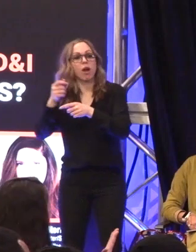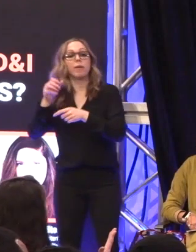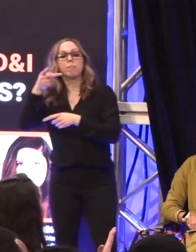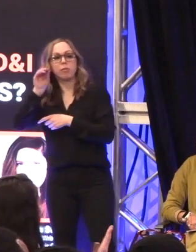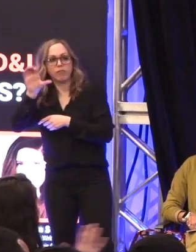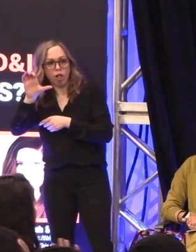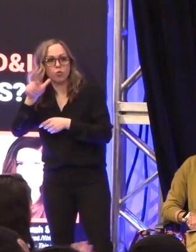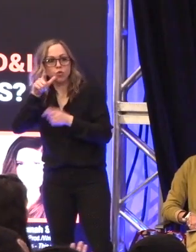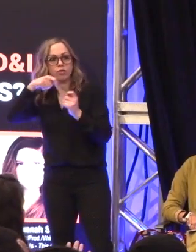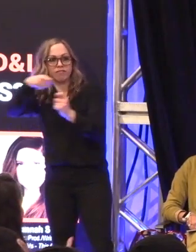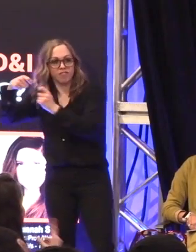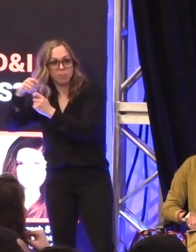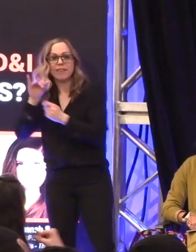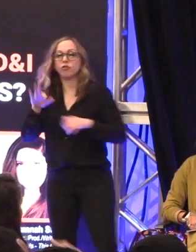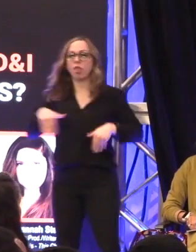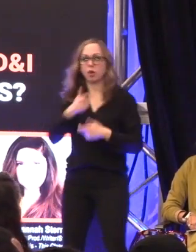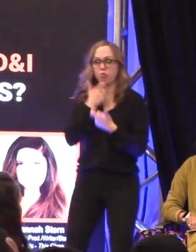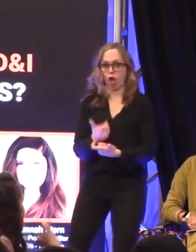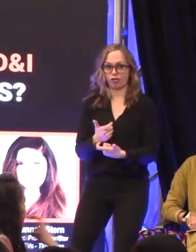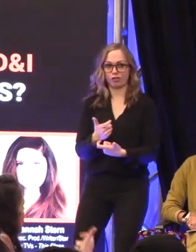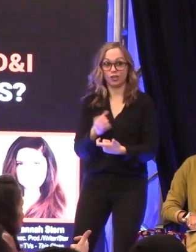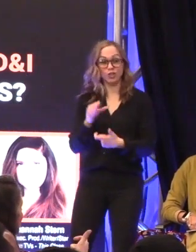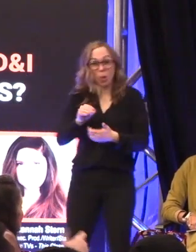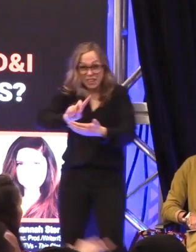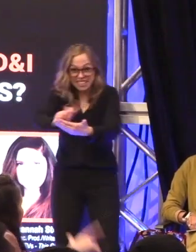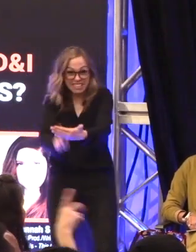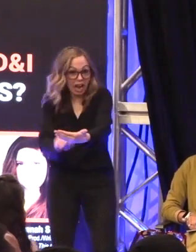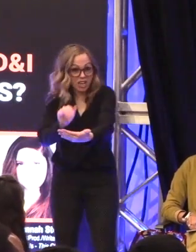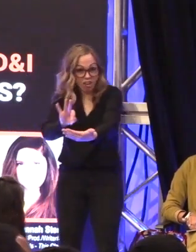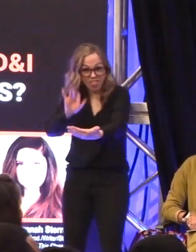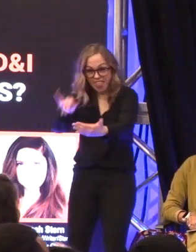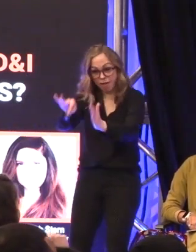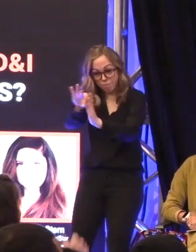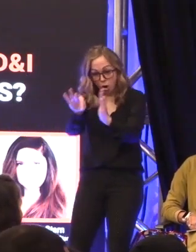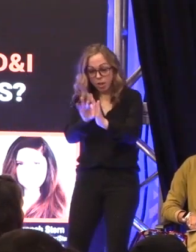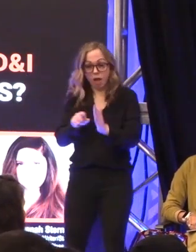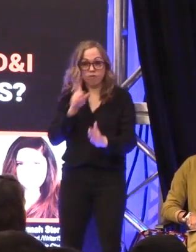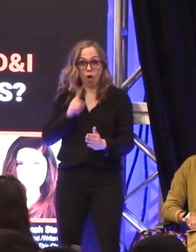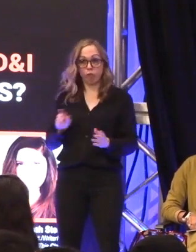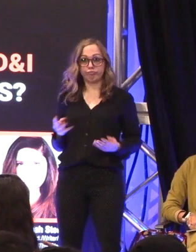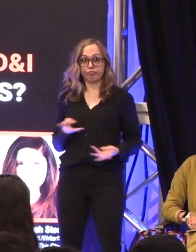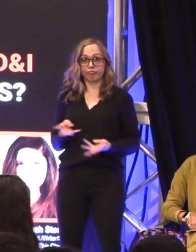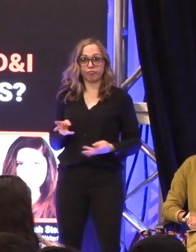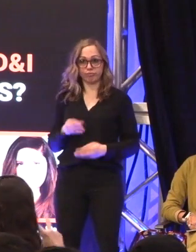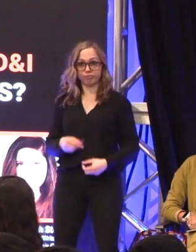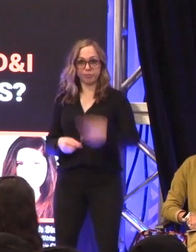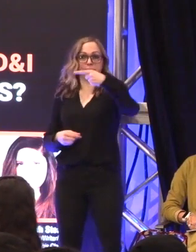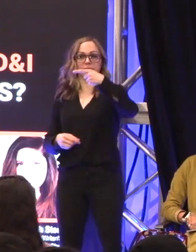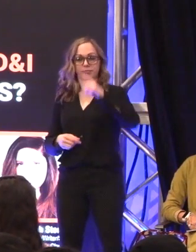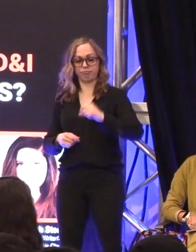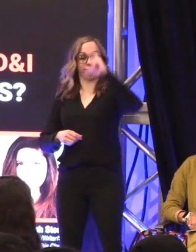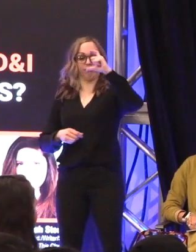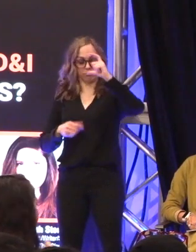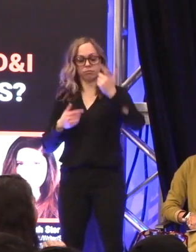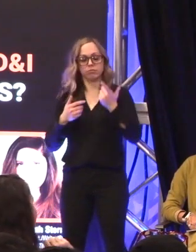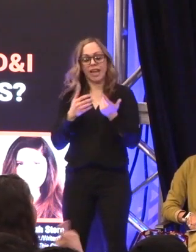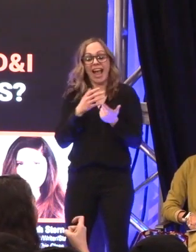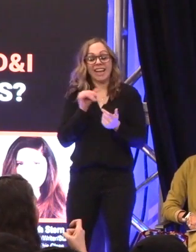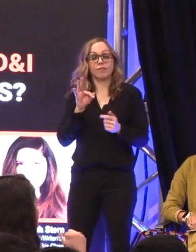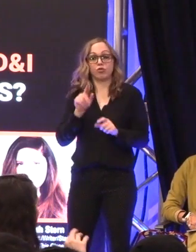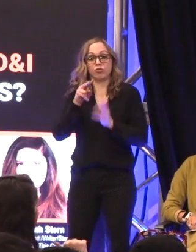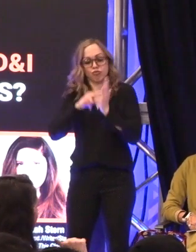color if you haven't yet watched one, right? So down to the design of these algorithms, yep. And then if you read the report then, like at Netflix or at